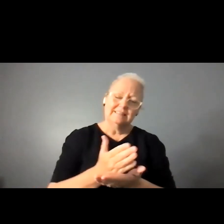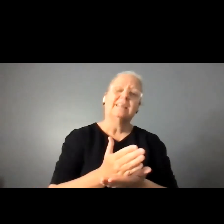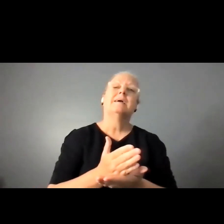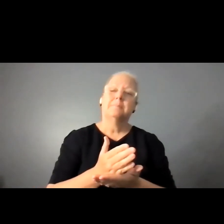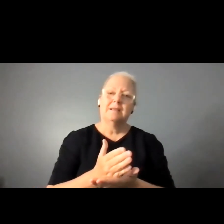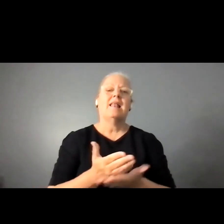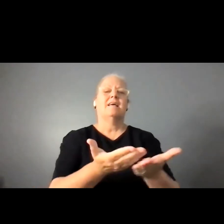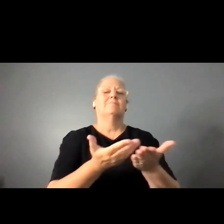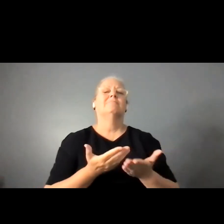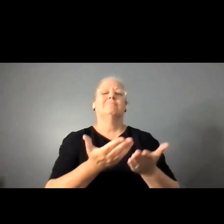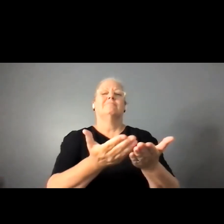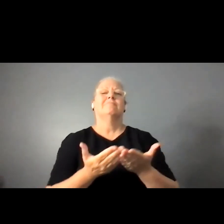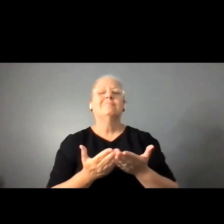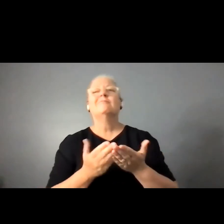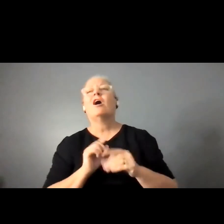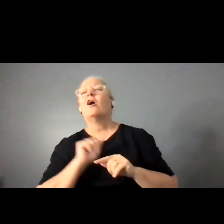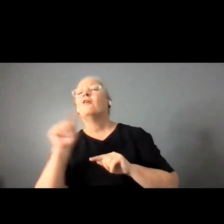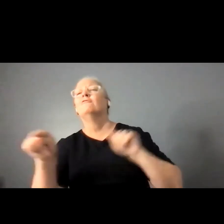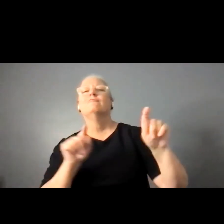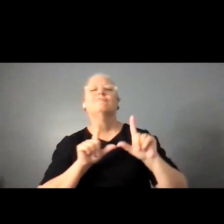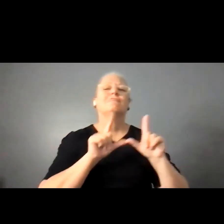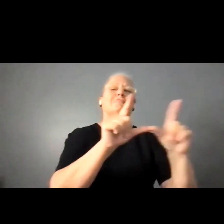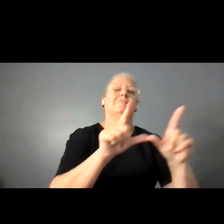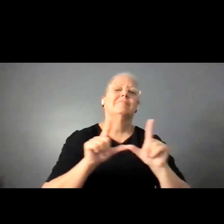opportunities. And